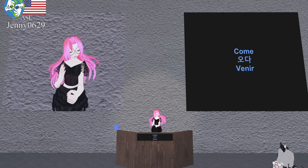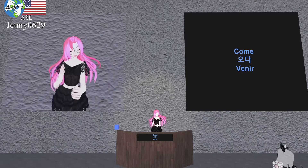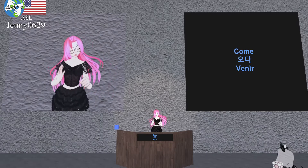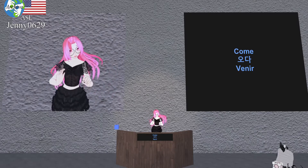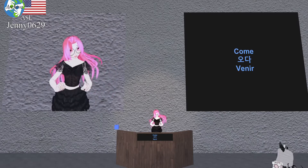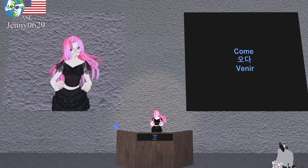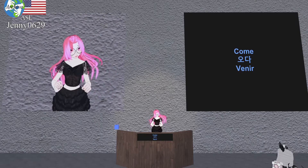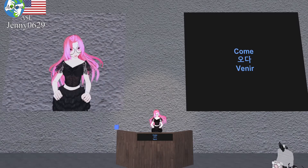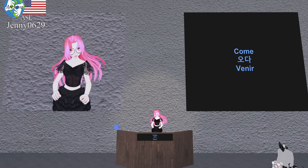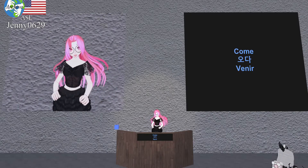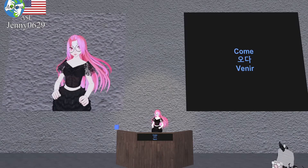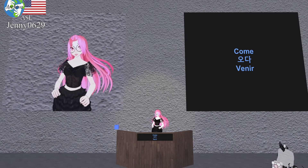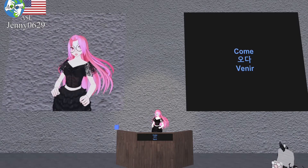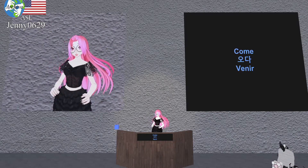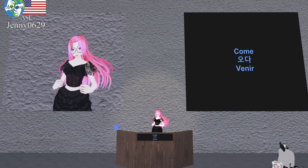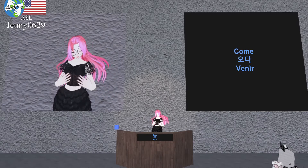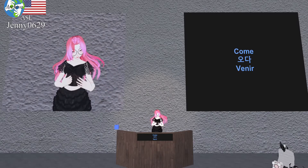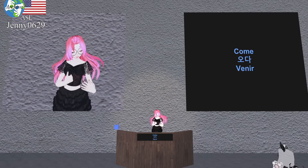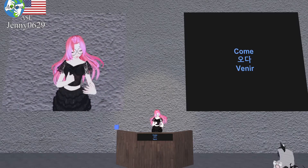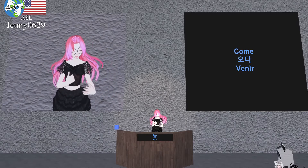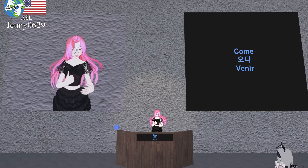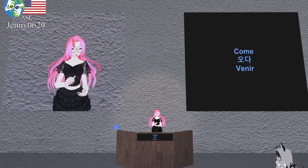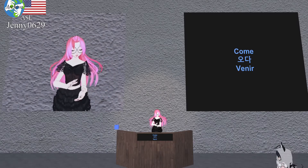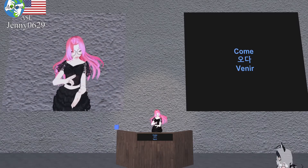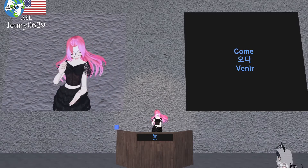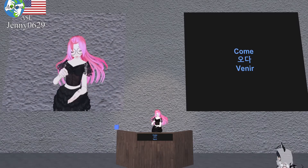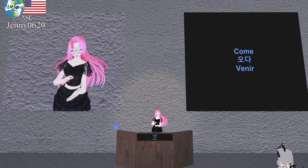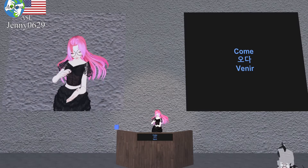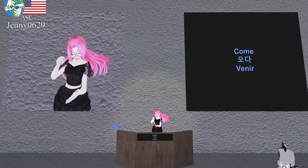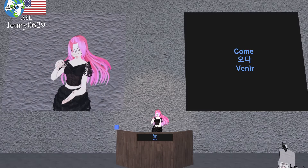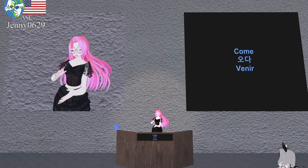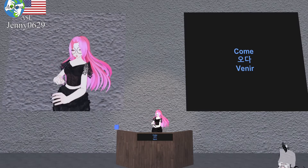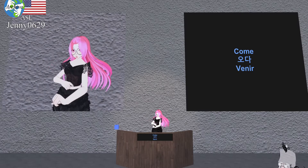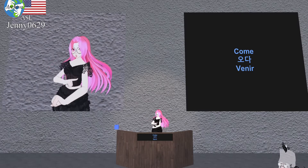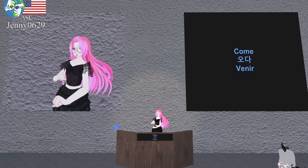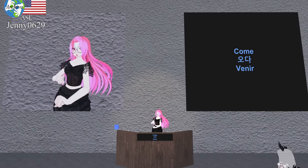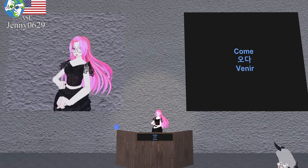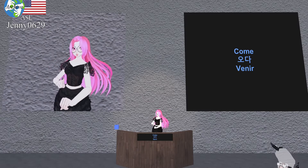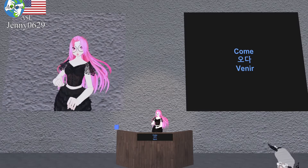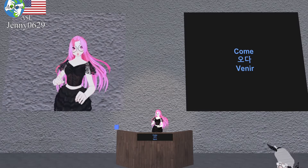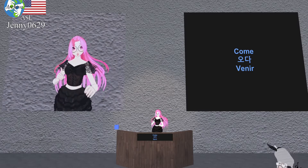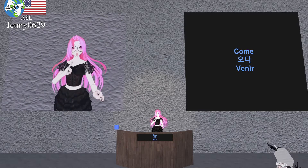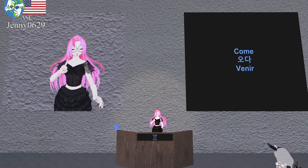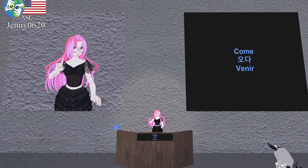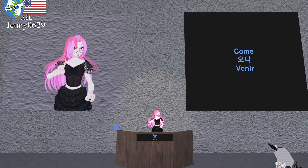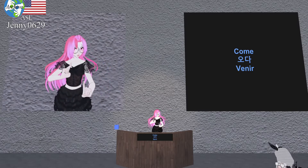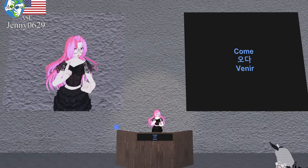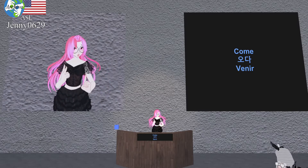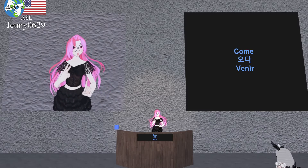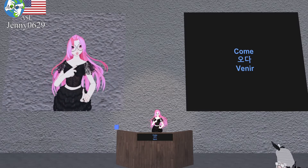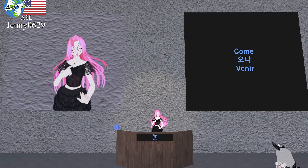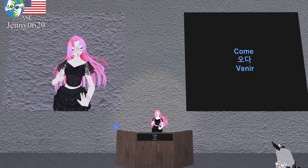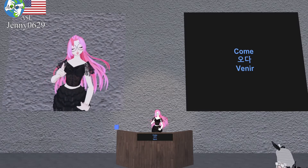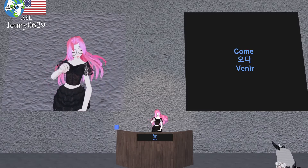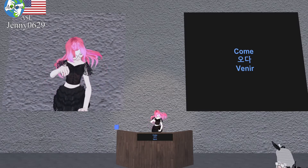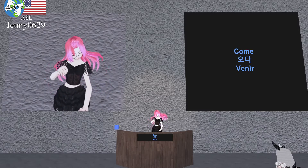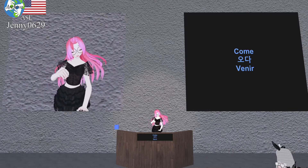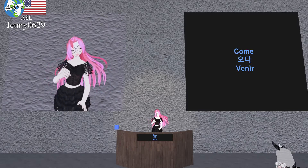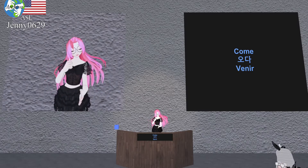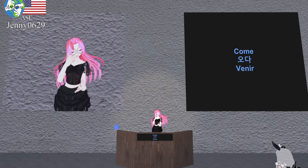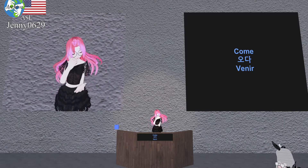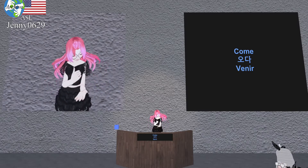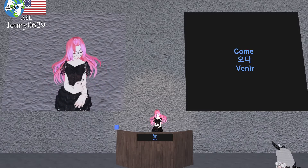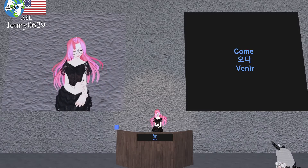about skill and capability. So myself, I've been learning for a very, very, very, very, very long time. And my deaf community told